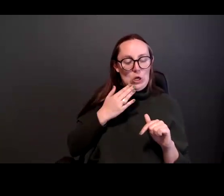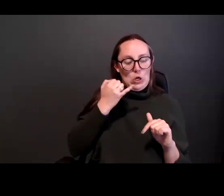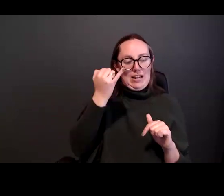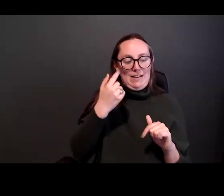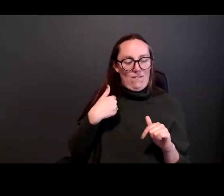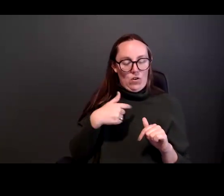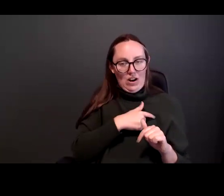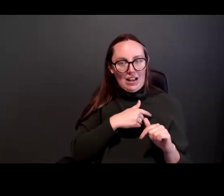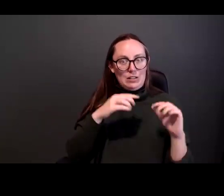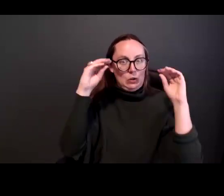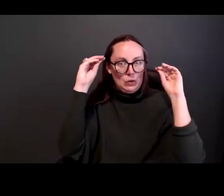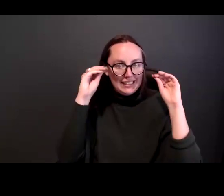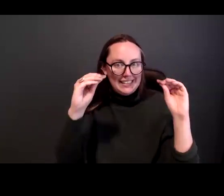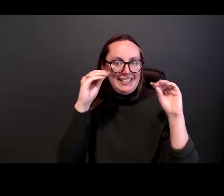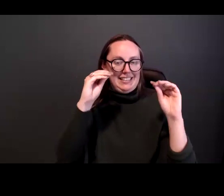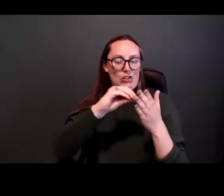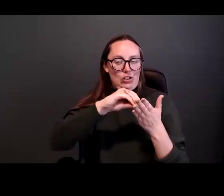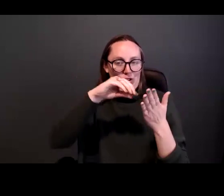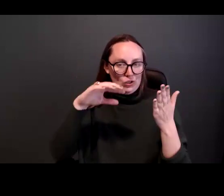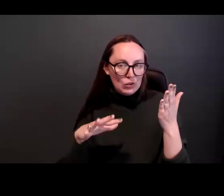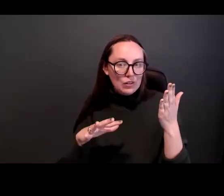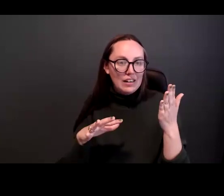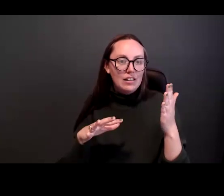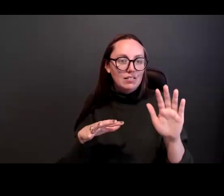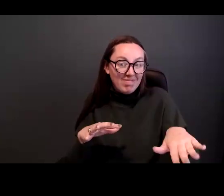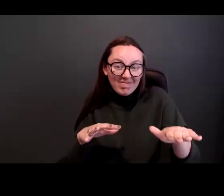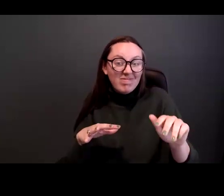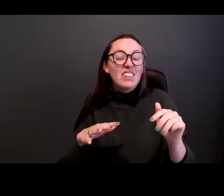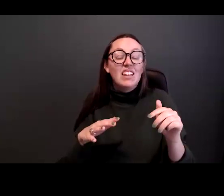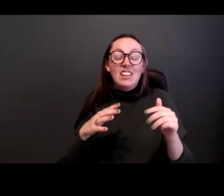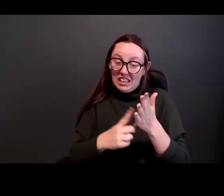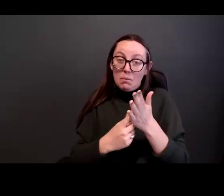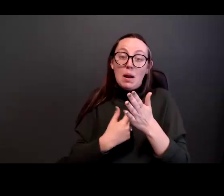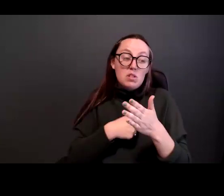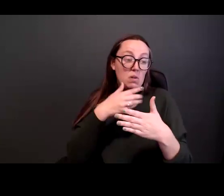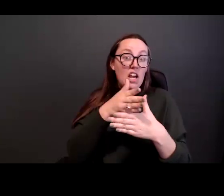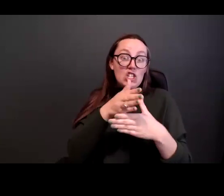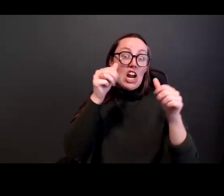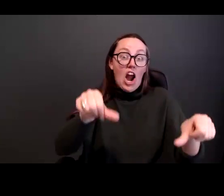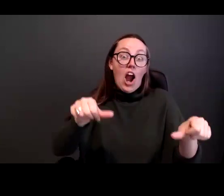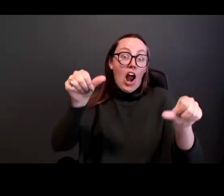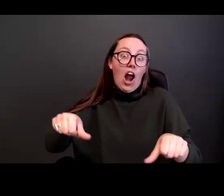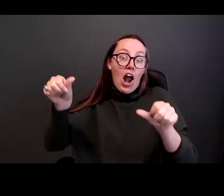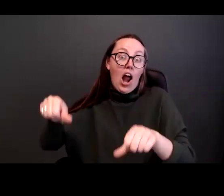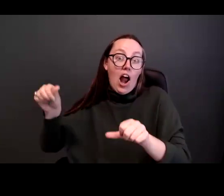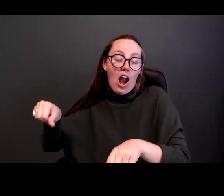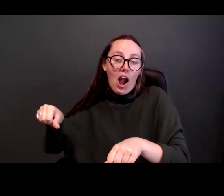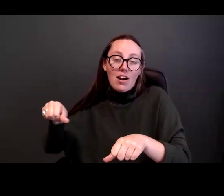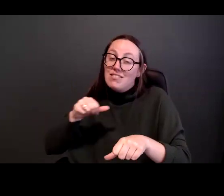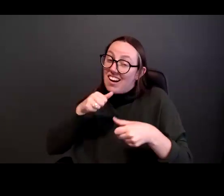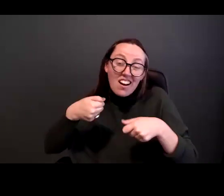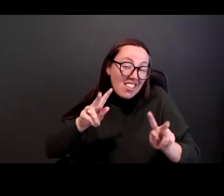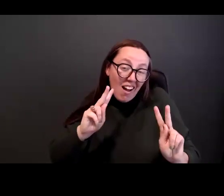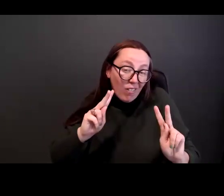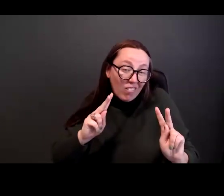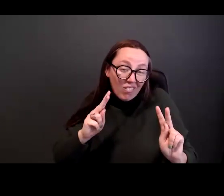not thinking twice about it, and we don't have the permission to share a lot of these things. And of course, you know, as we were talking about